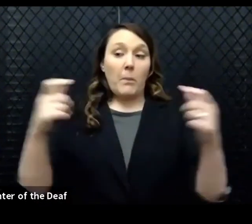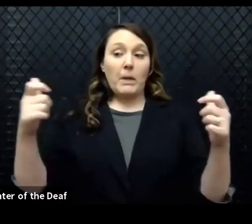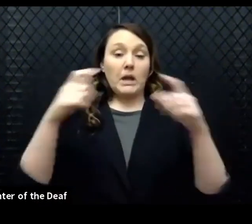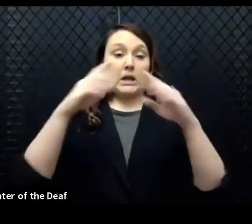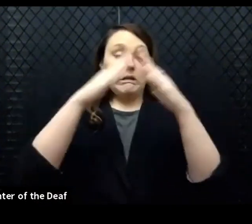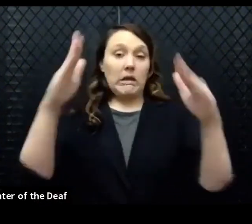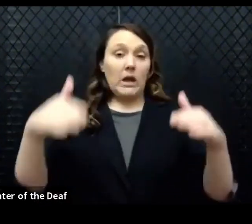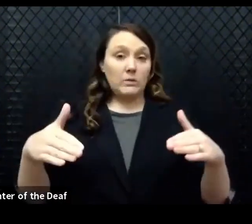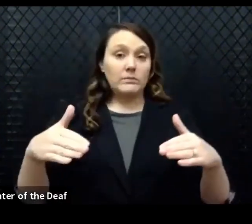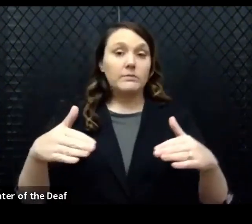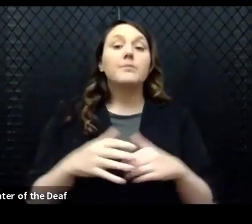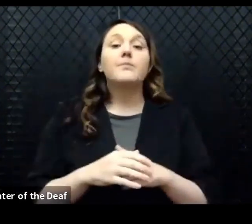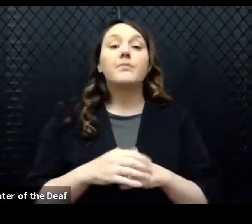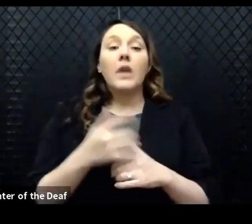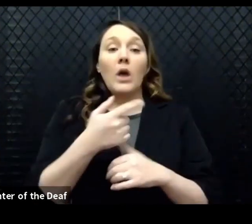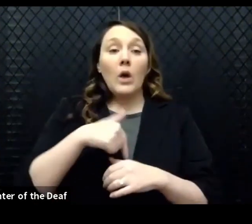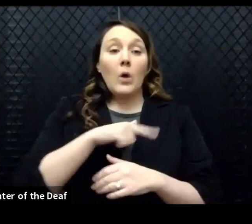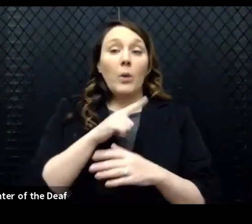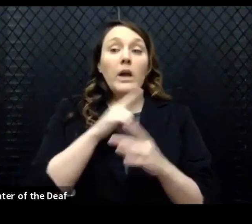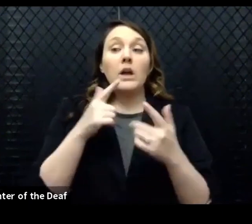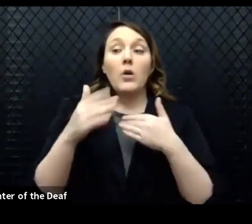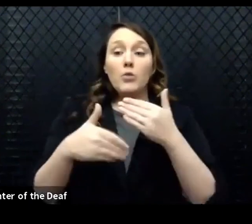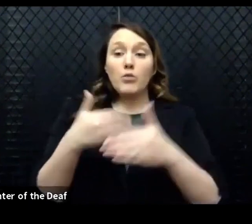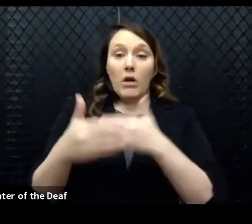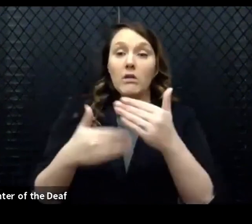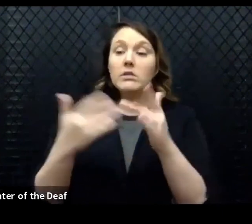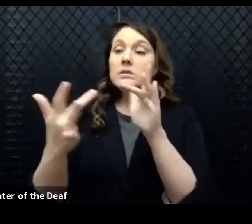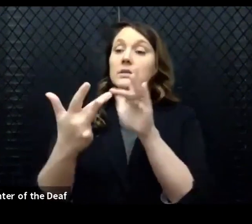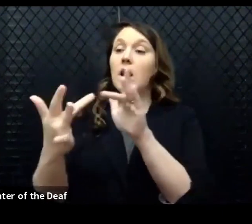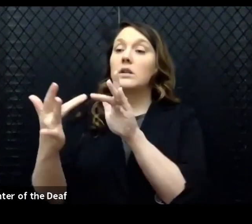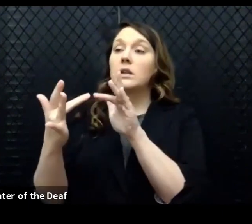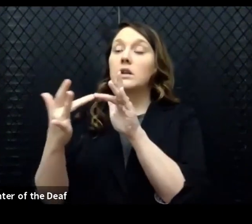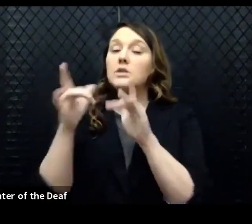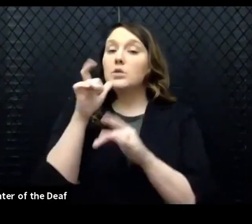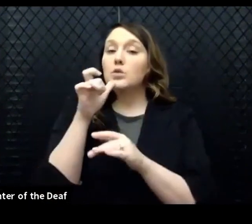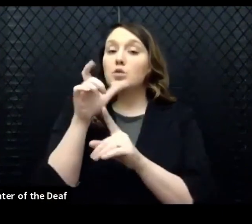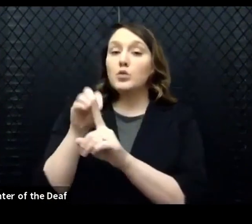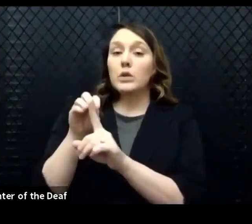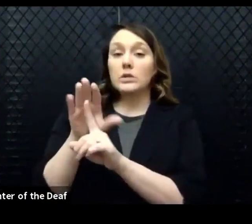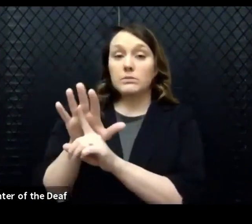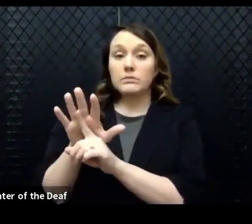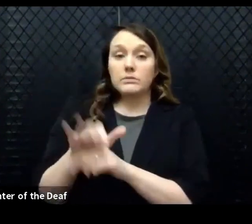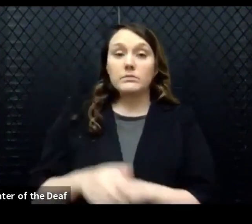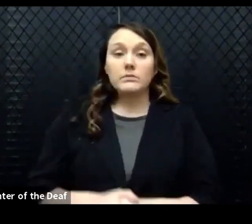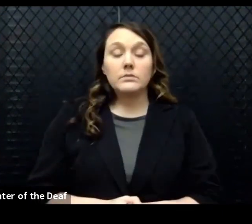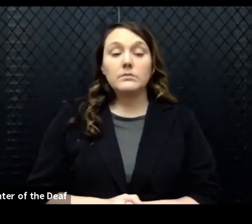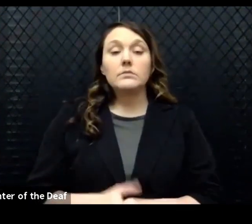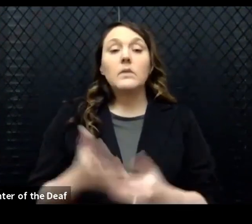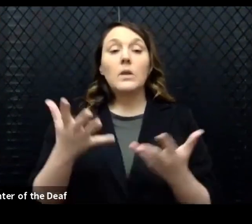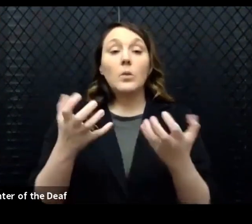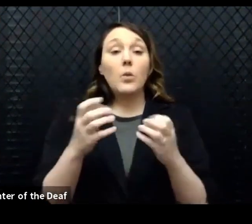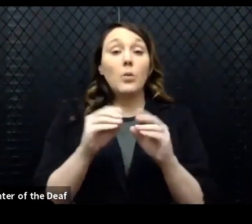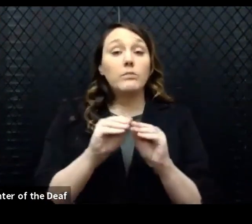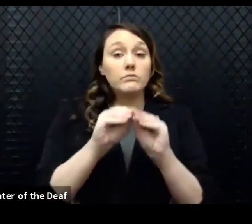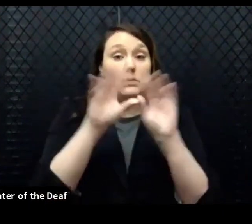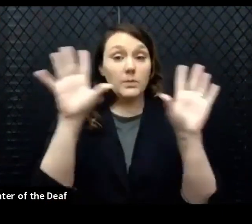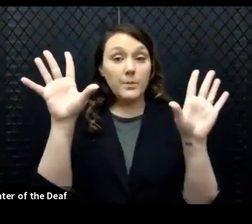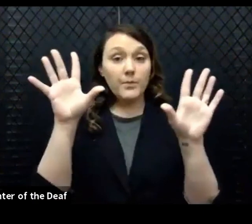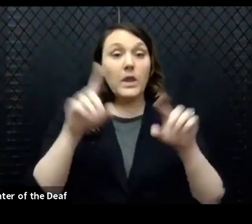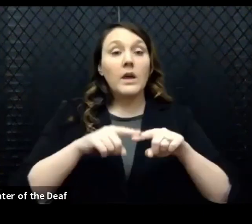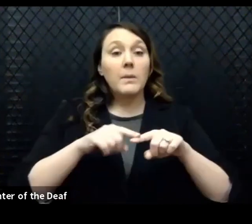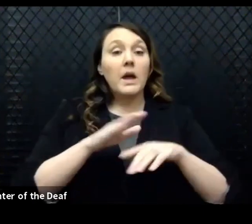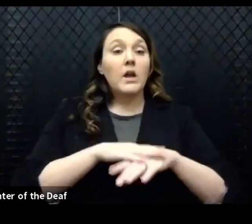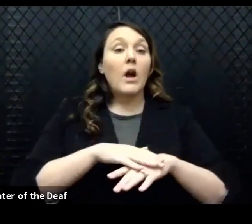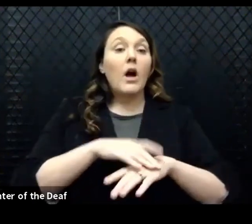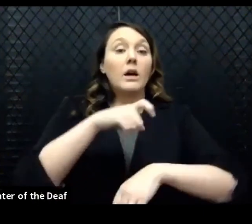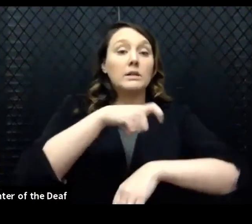in the process of, contacting the people who may have been exposed. We want to clarify that based on onset of